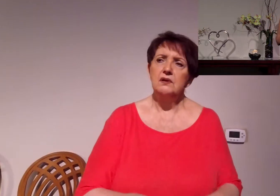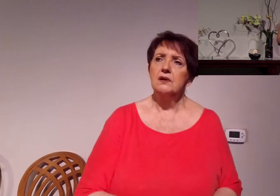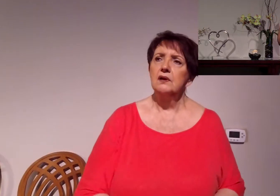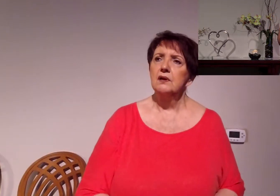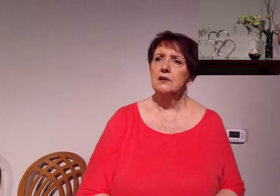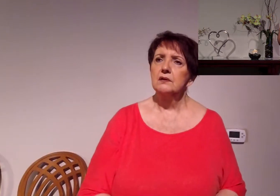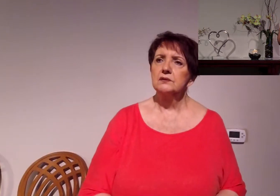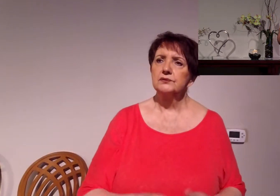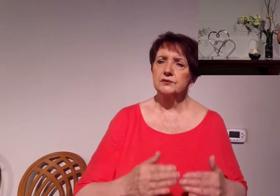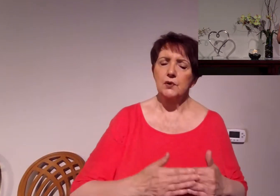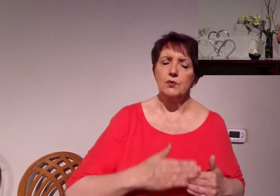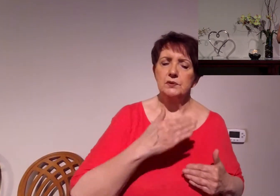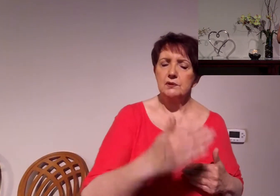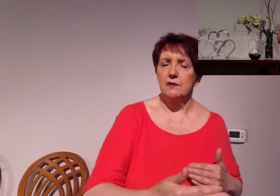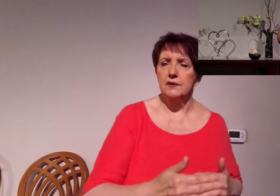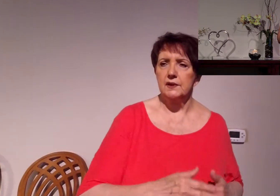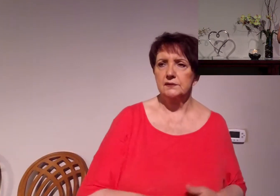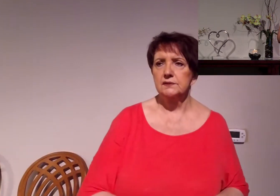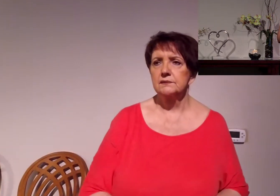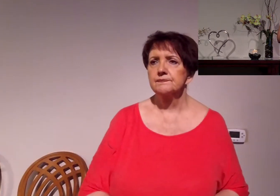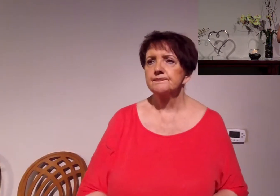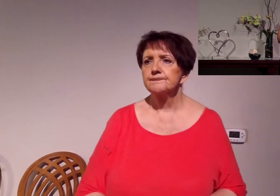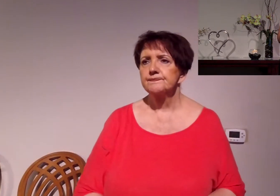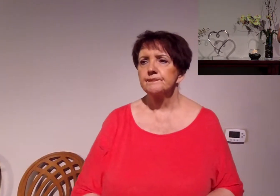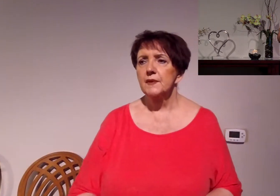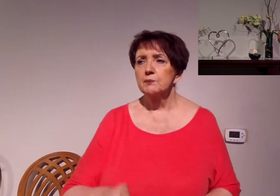on to the next thing. But do you see, we're actually